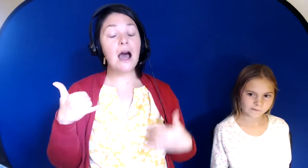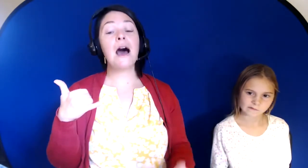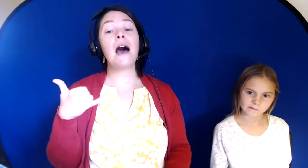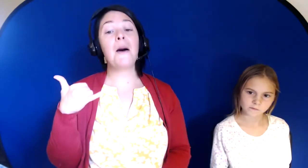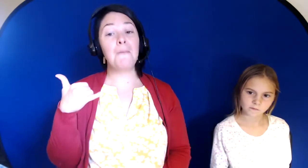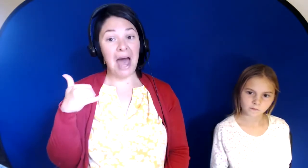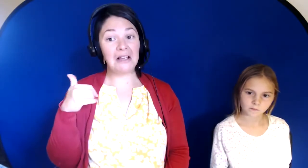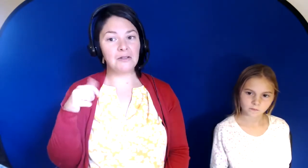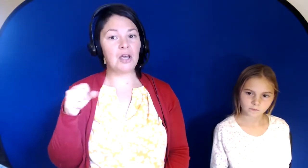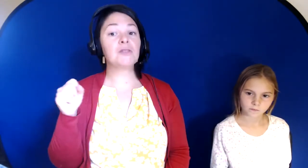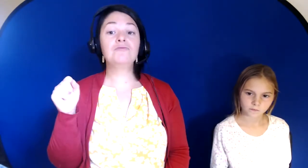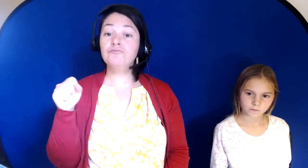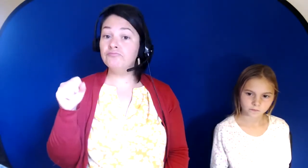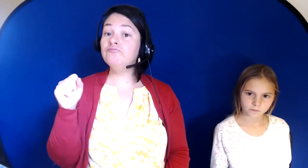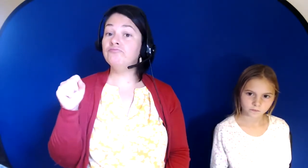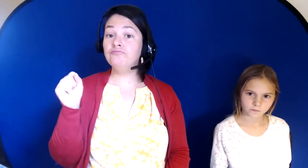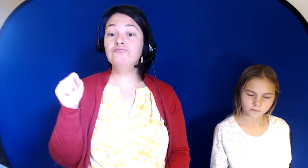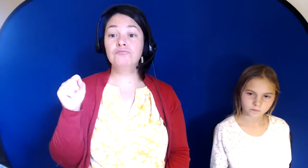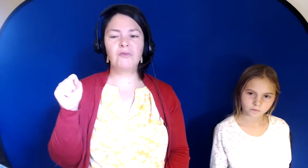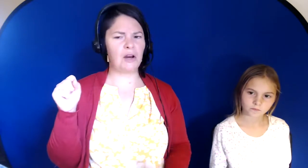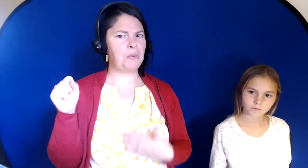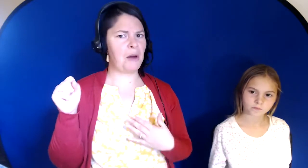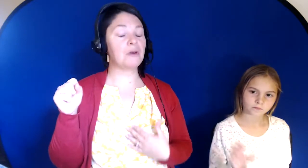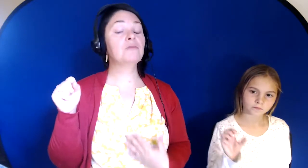a mild yes. Very proper.